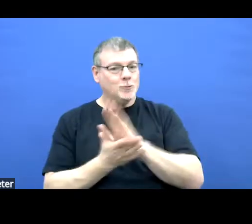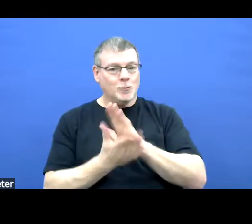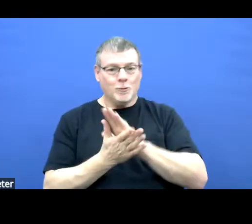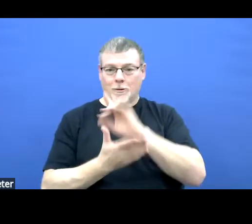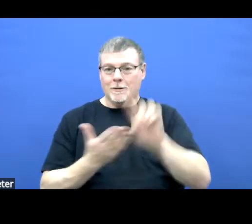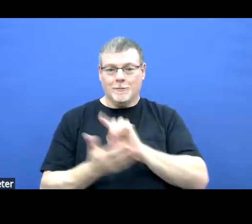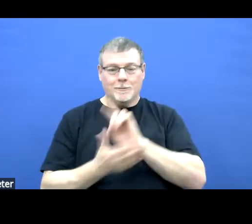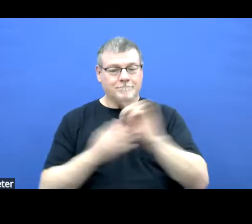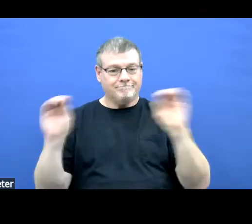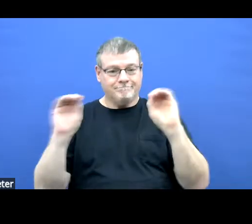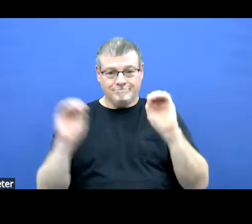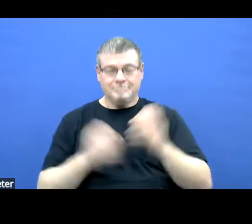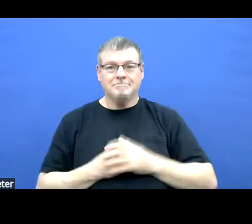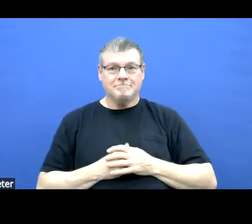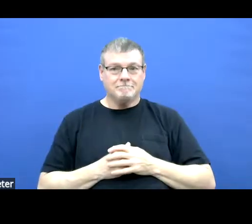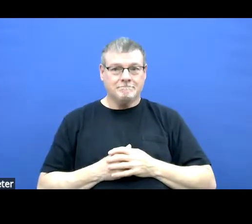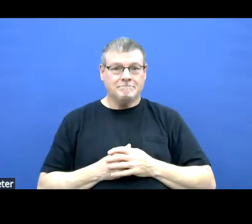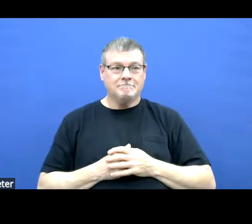yeah. Yep.